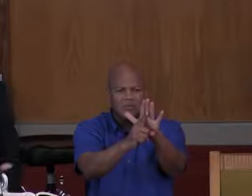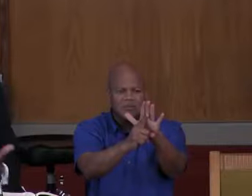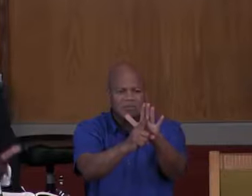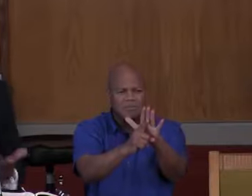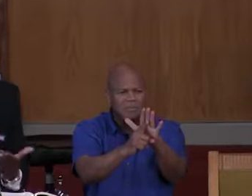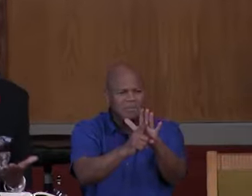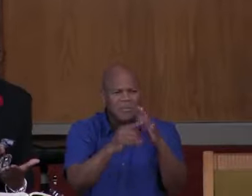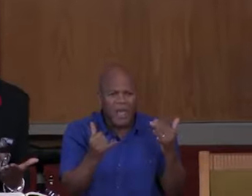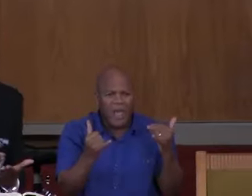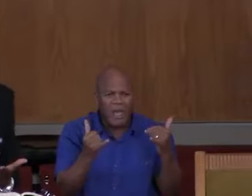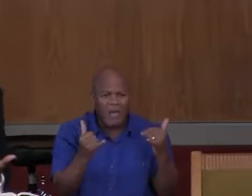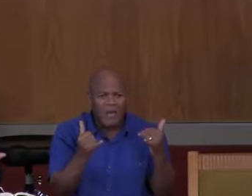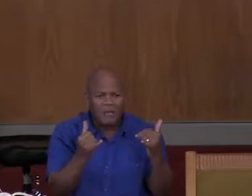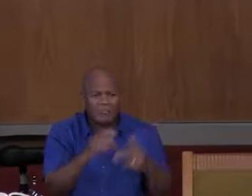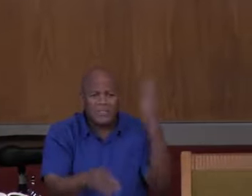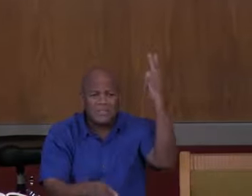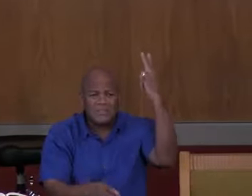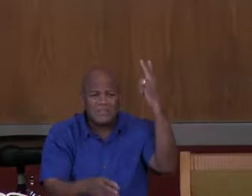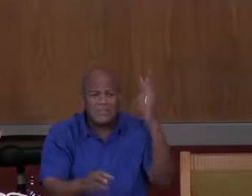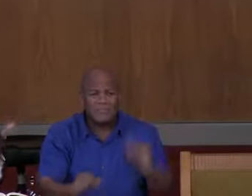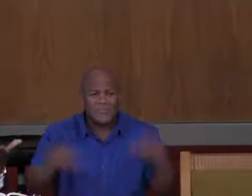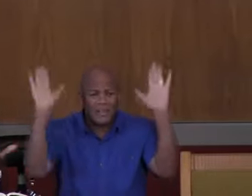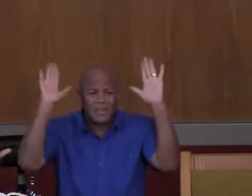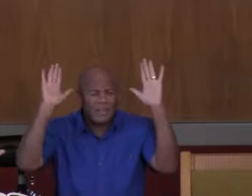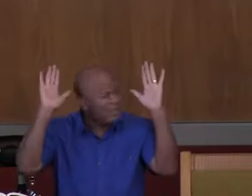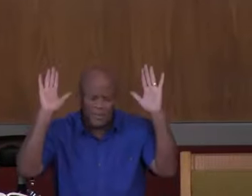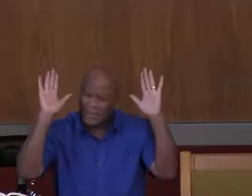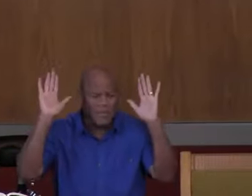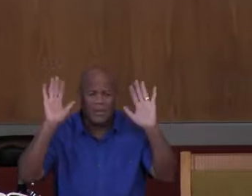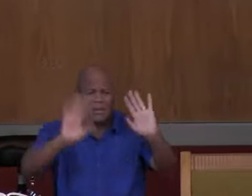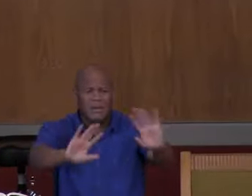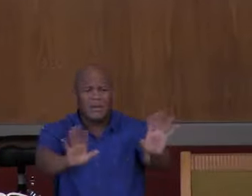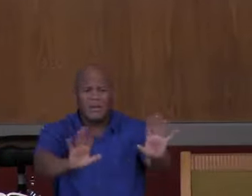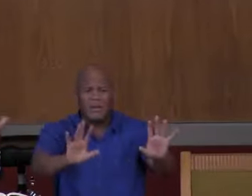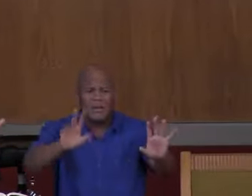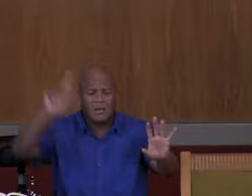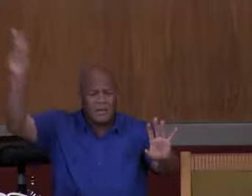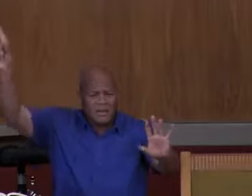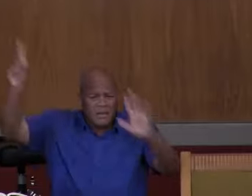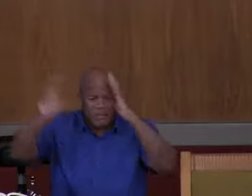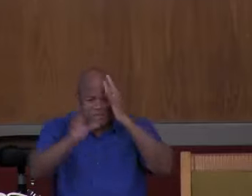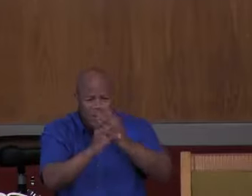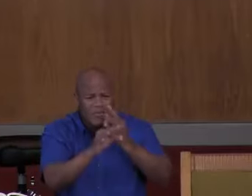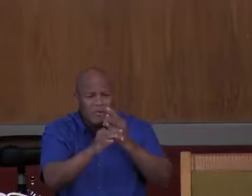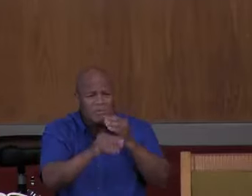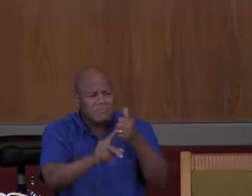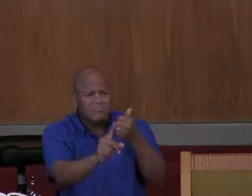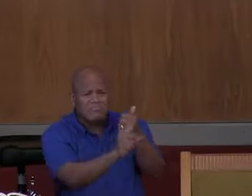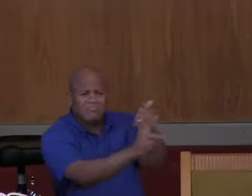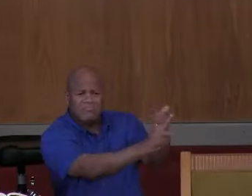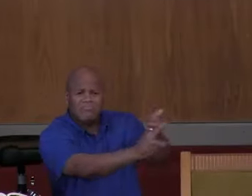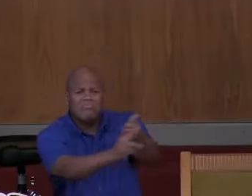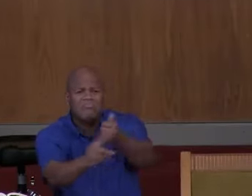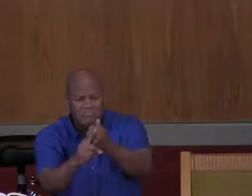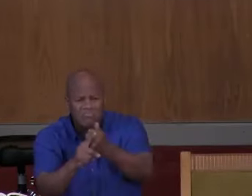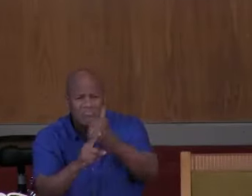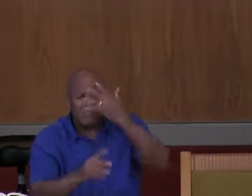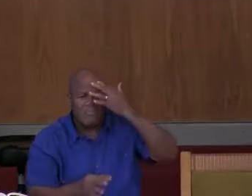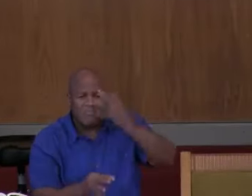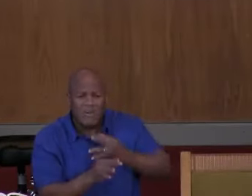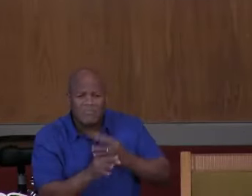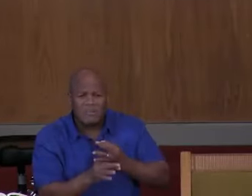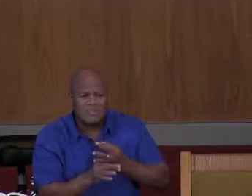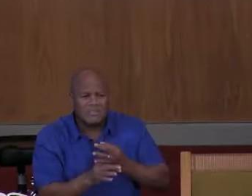Don't quit now. God is faithful, so you be faithful. Just like